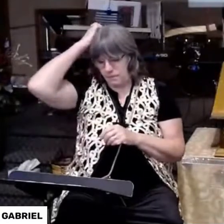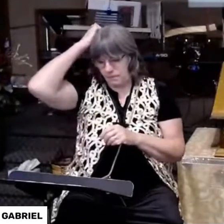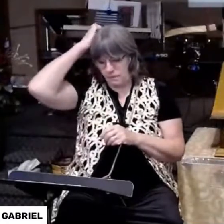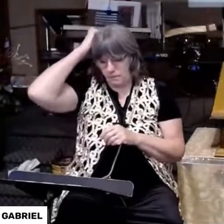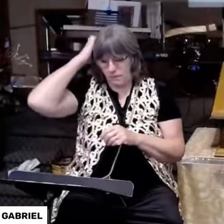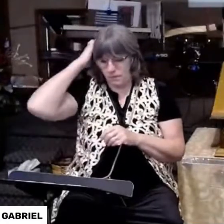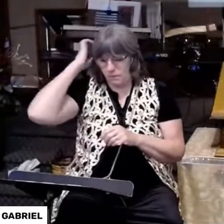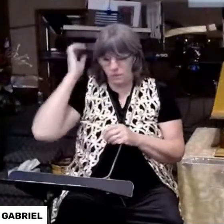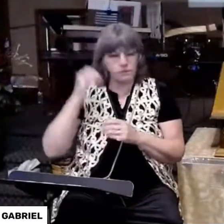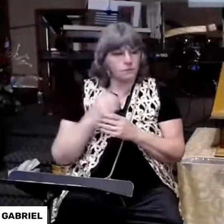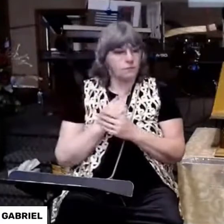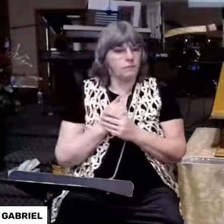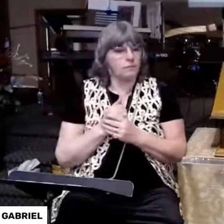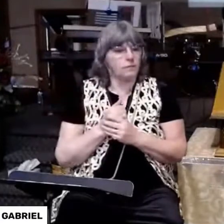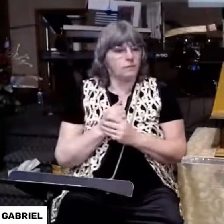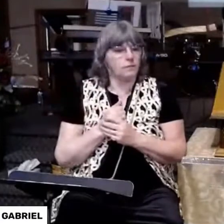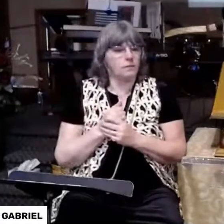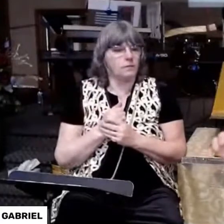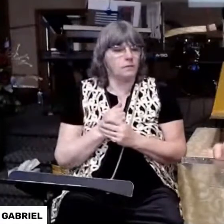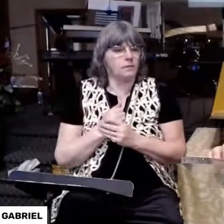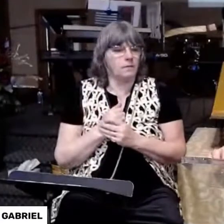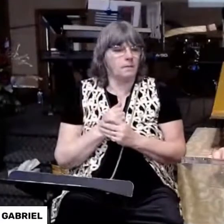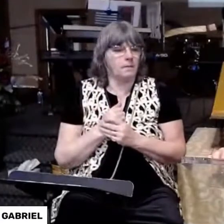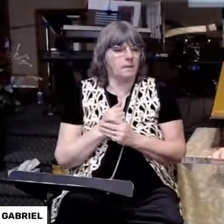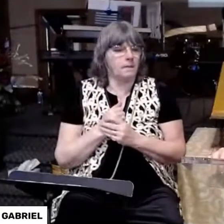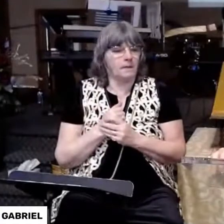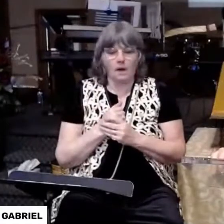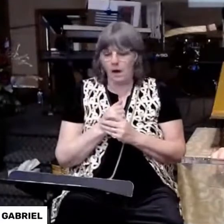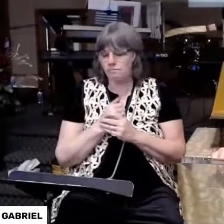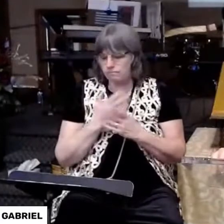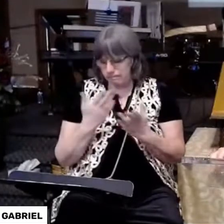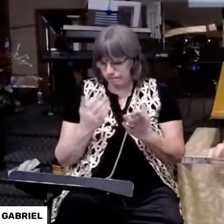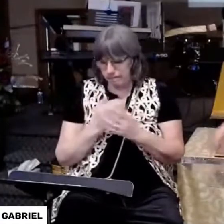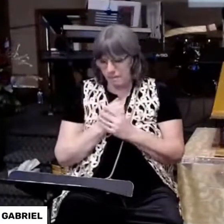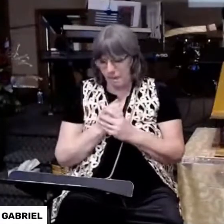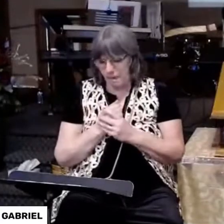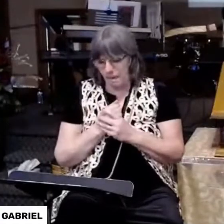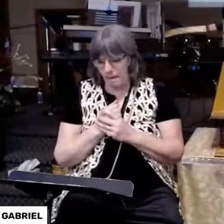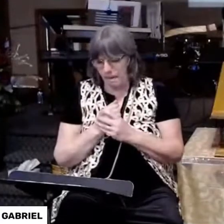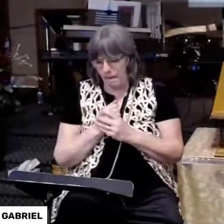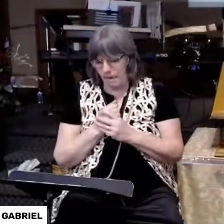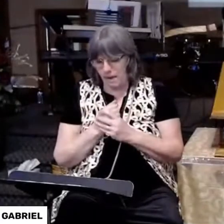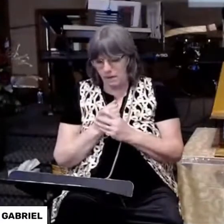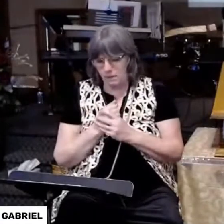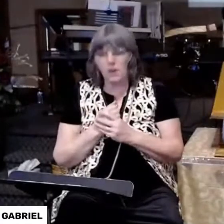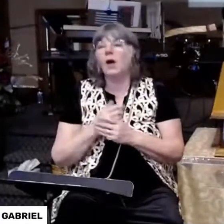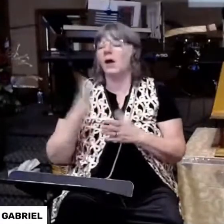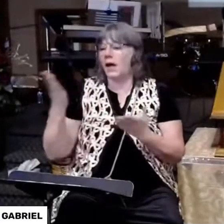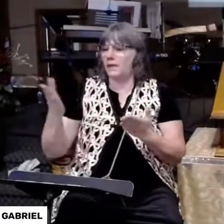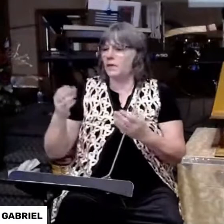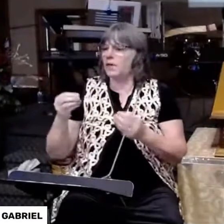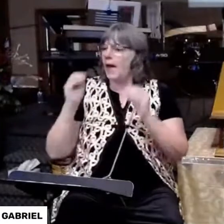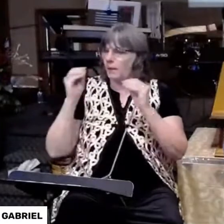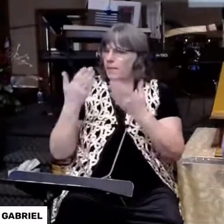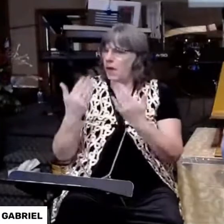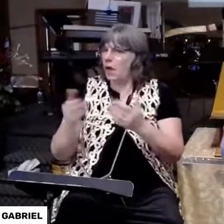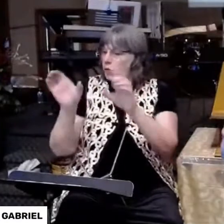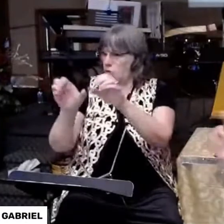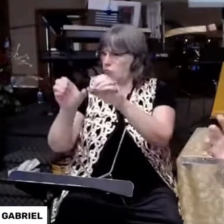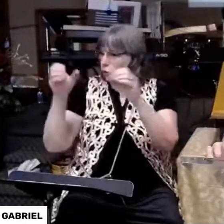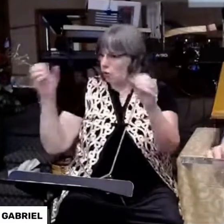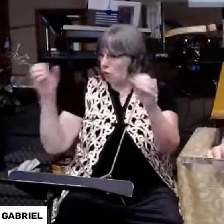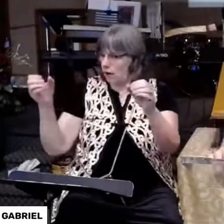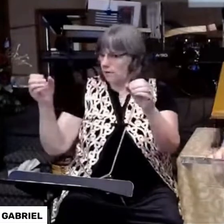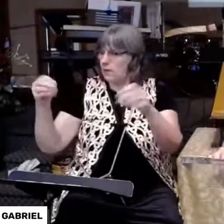Torah, is the one that was given to the children of Israel as they had just come out